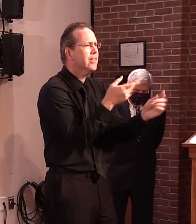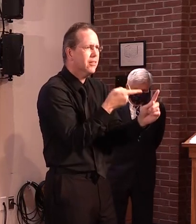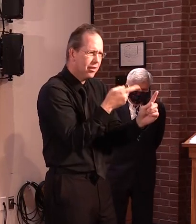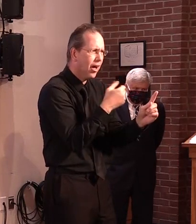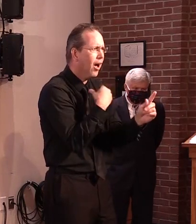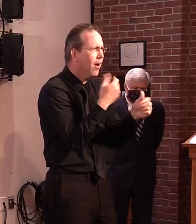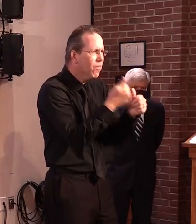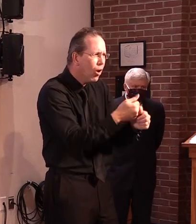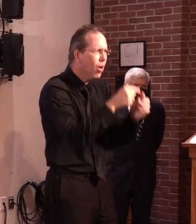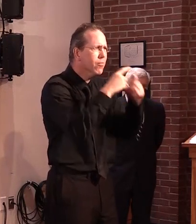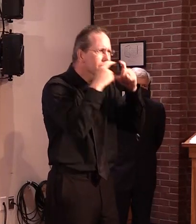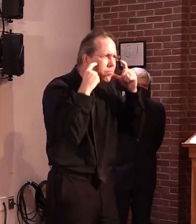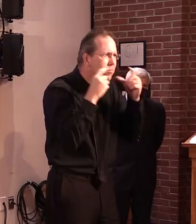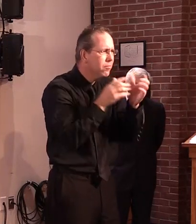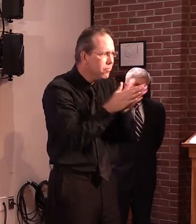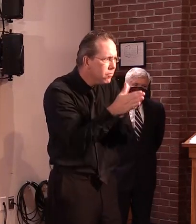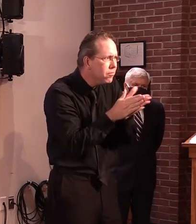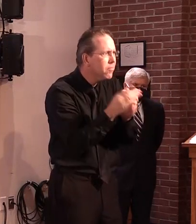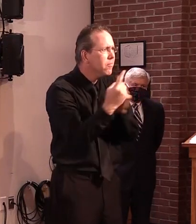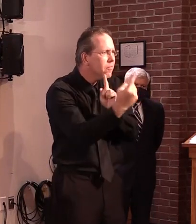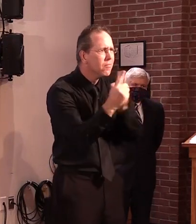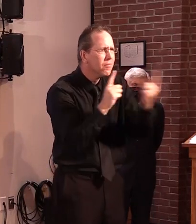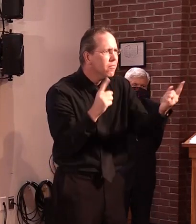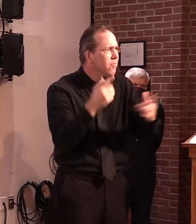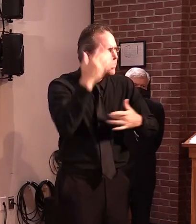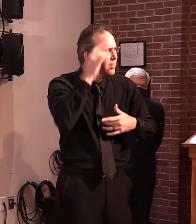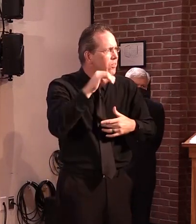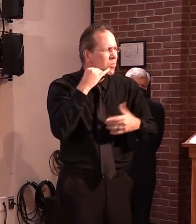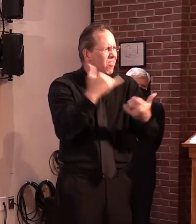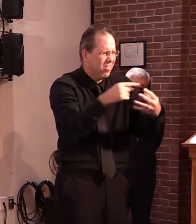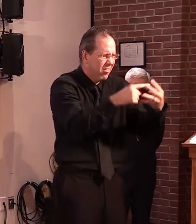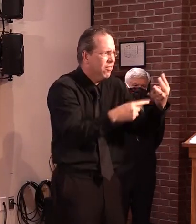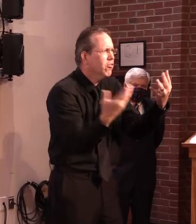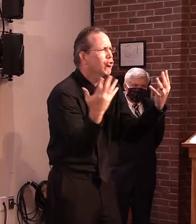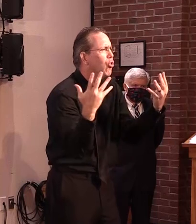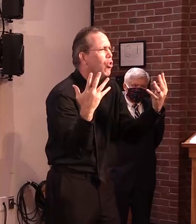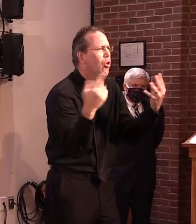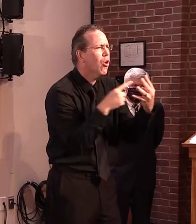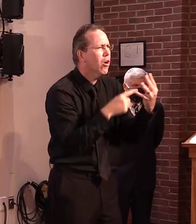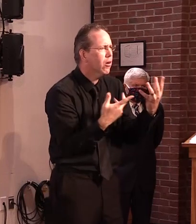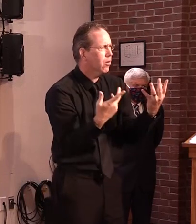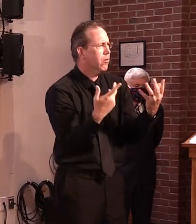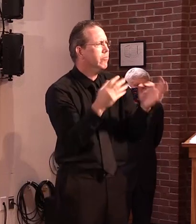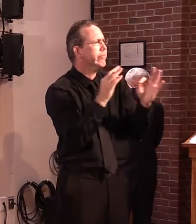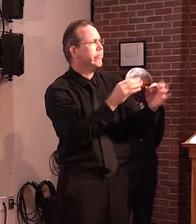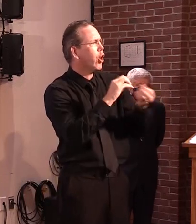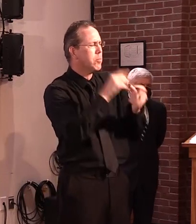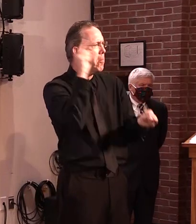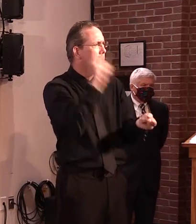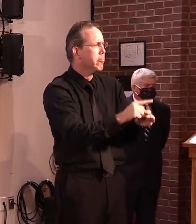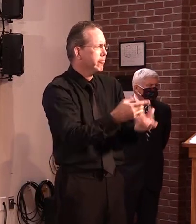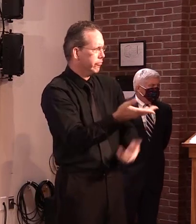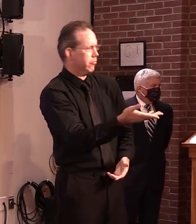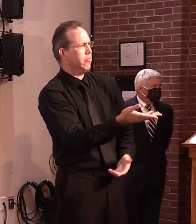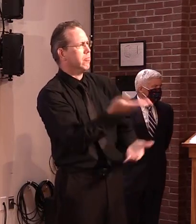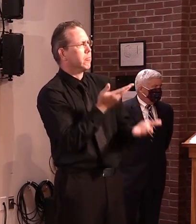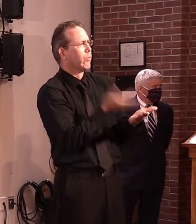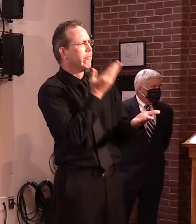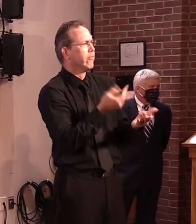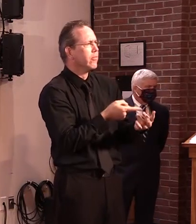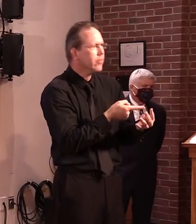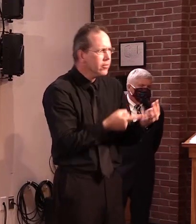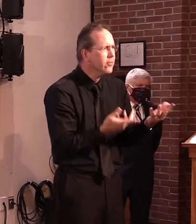degree, but, you know, I've been speaking about the four or five fundamental principles when you're in a situation where